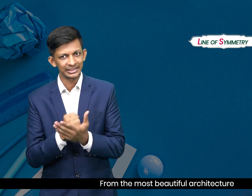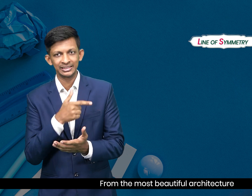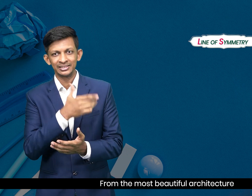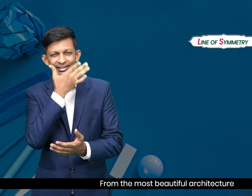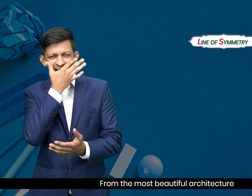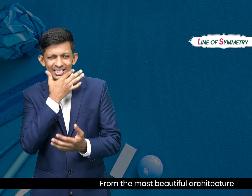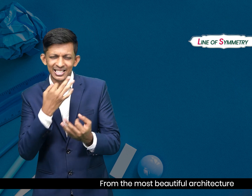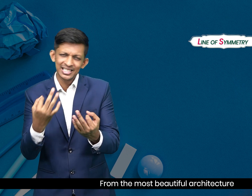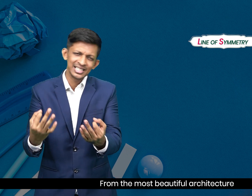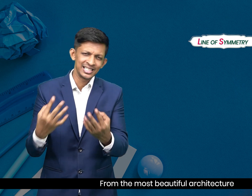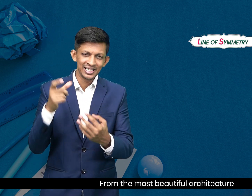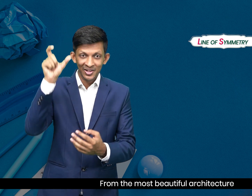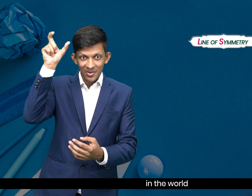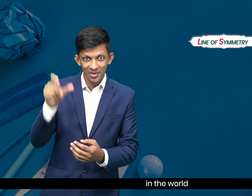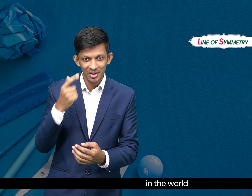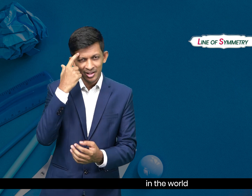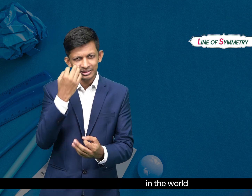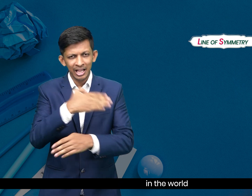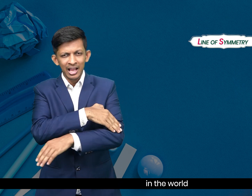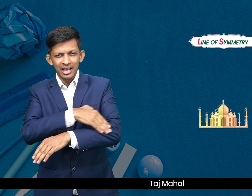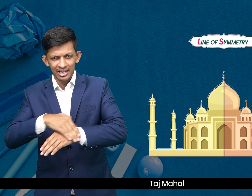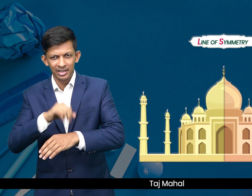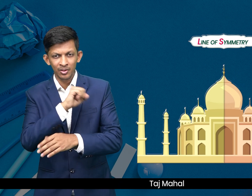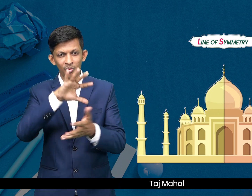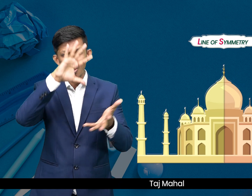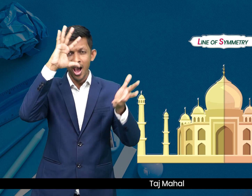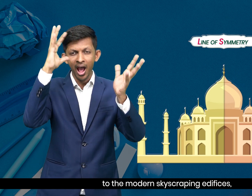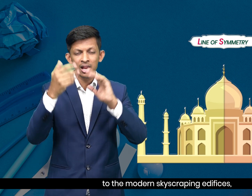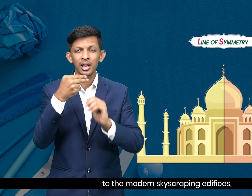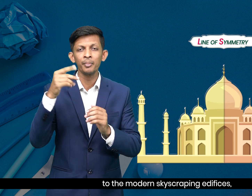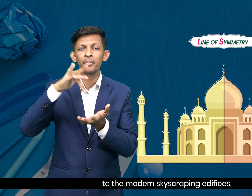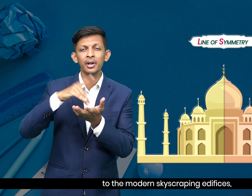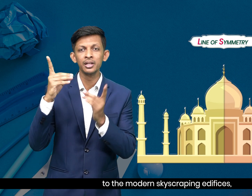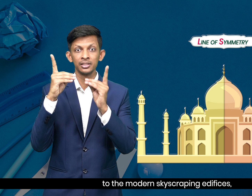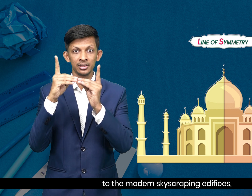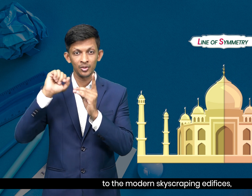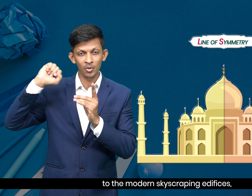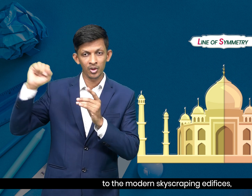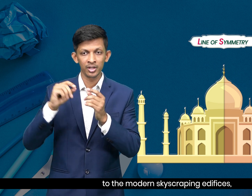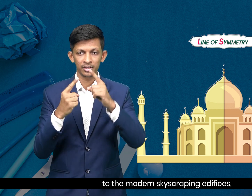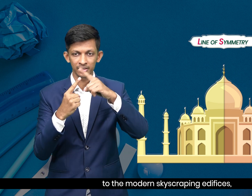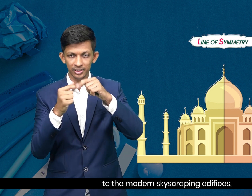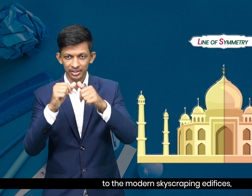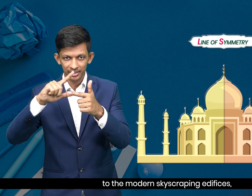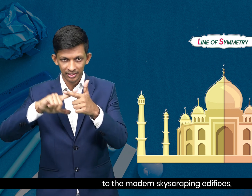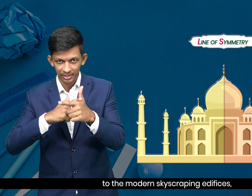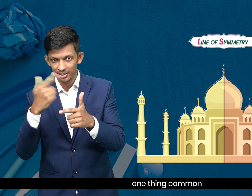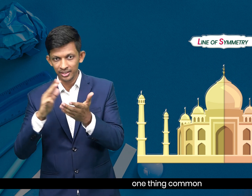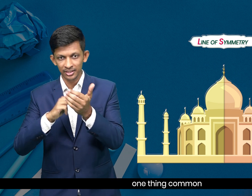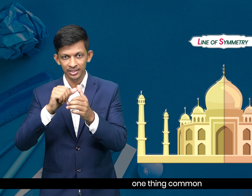From the most beautiful architecture in the world, Taj Mahal, to the modern skyscraping edifice, one thing